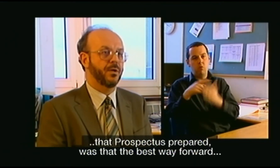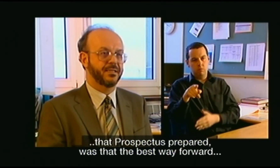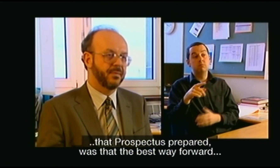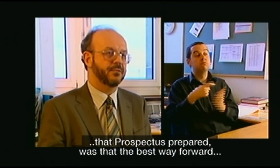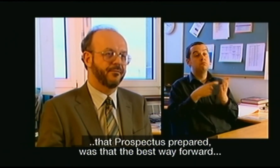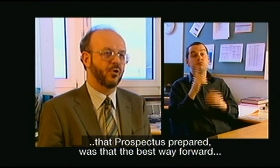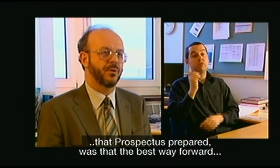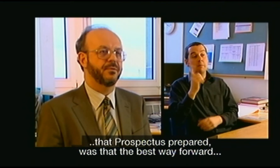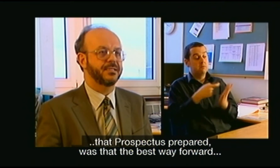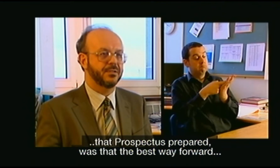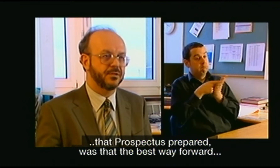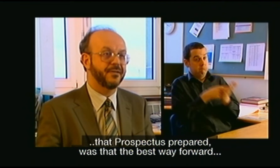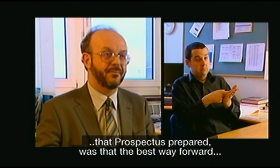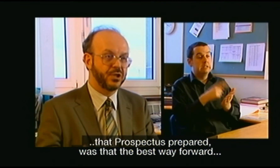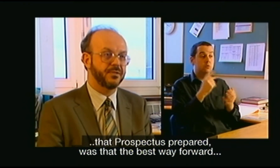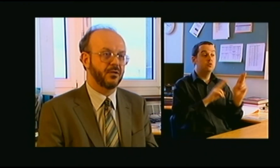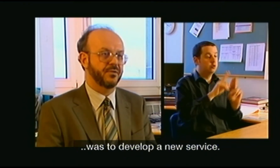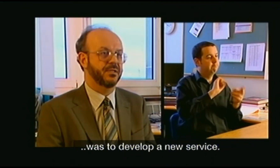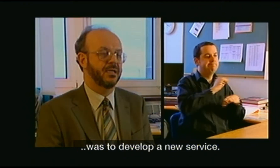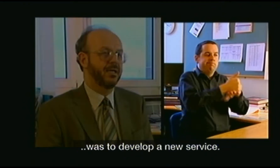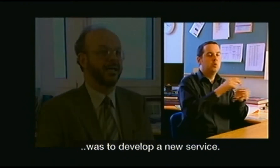was that the best way forward was to develop a new service.